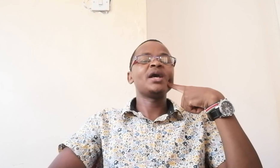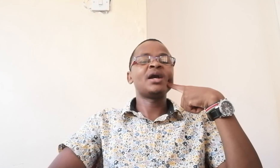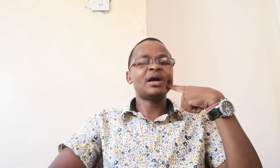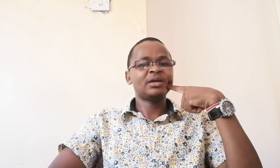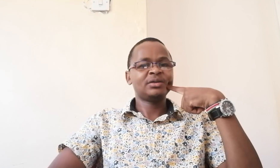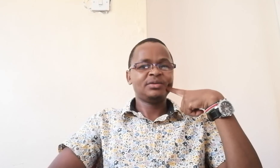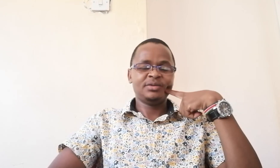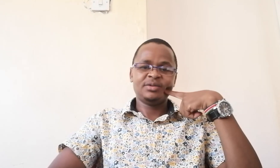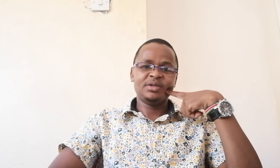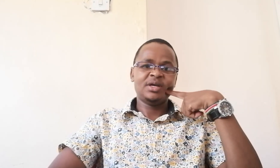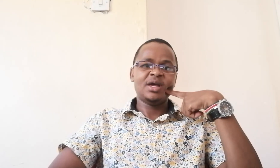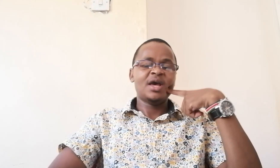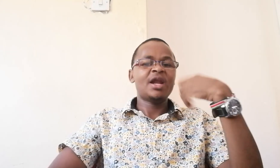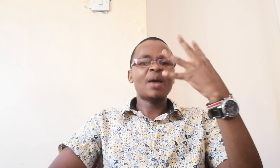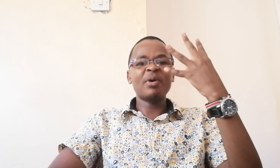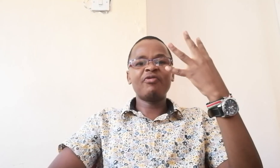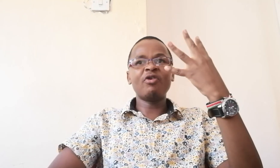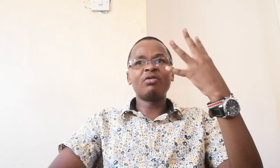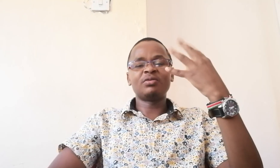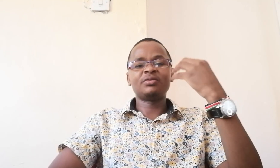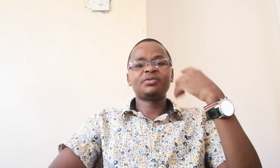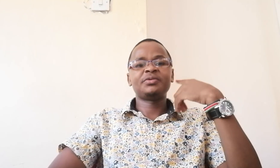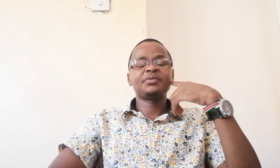Kakamega. Number 4,